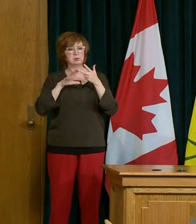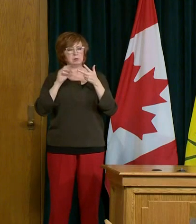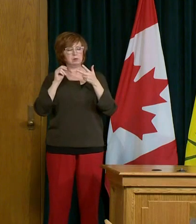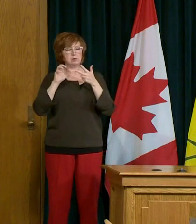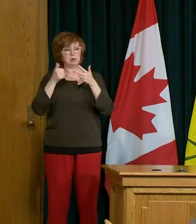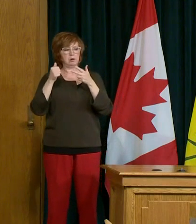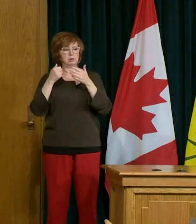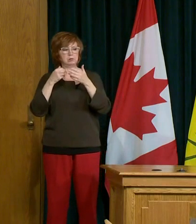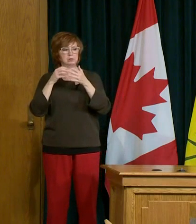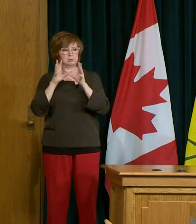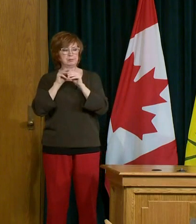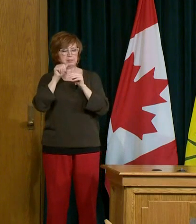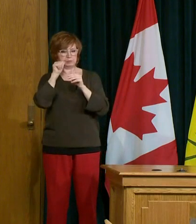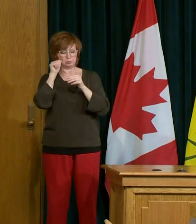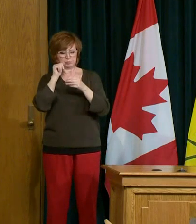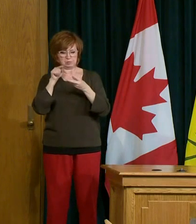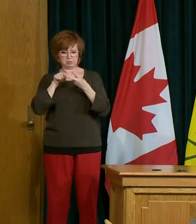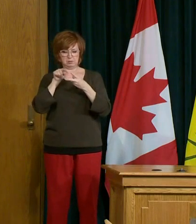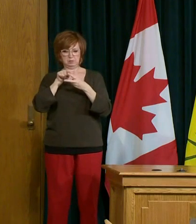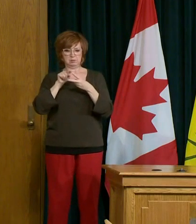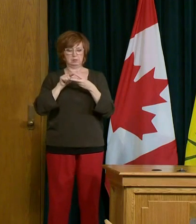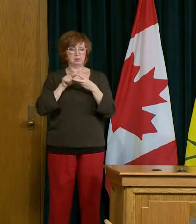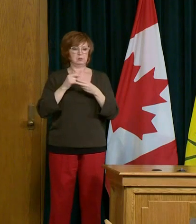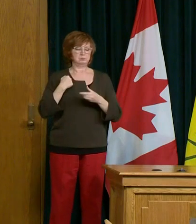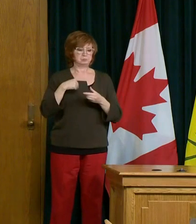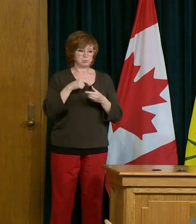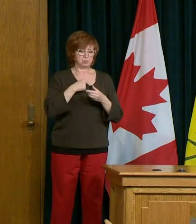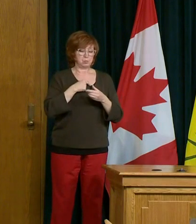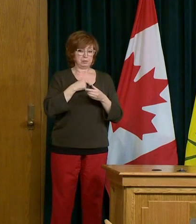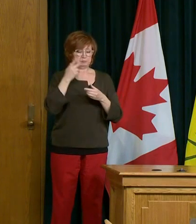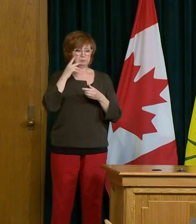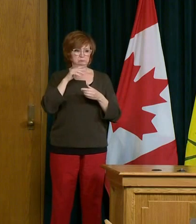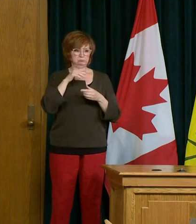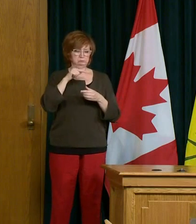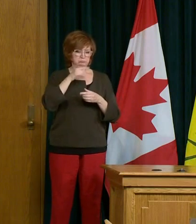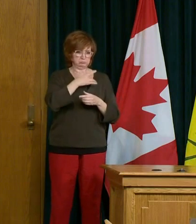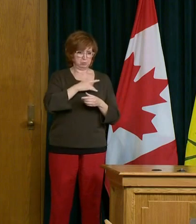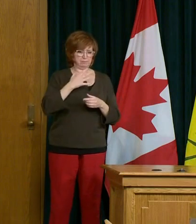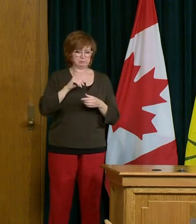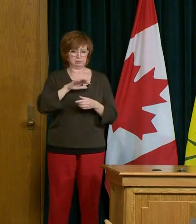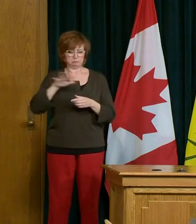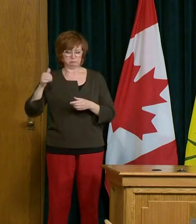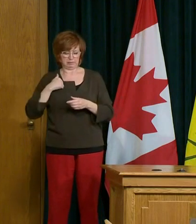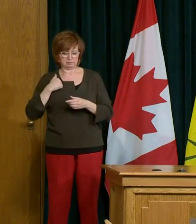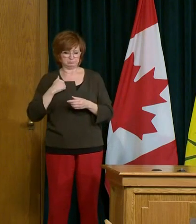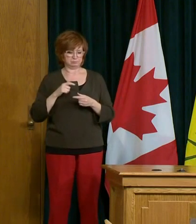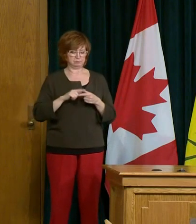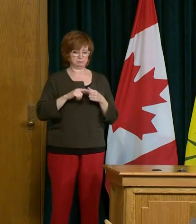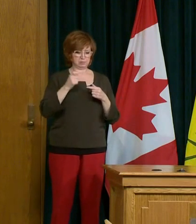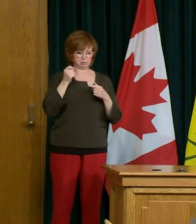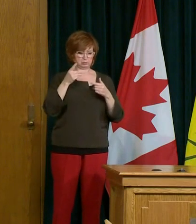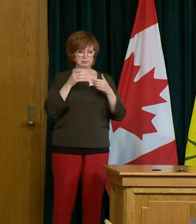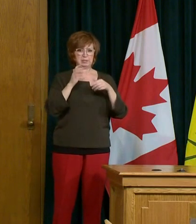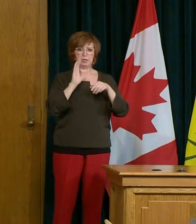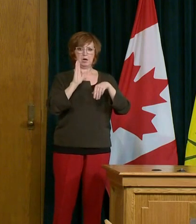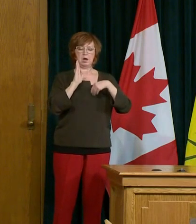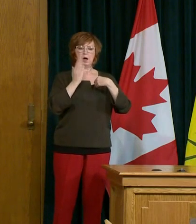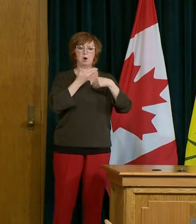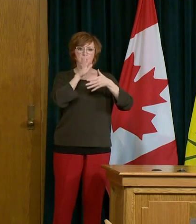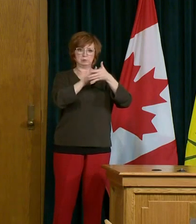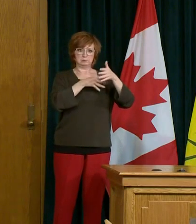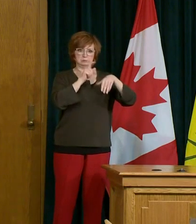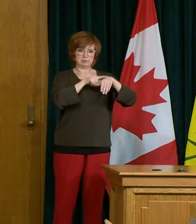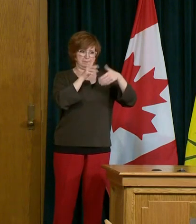not only across the nation, but as we go through the next number of weeks and months, understanding that we have a very global and integrated economy.